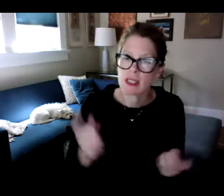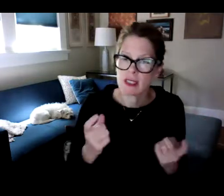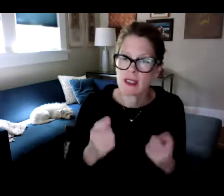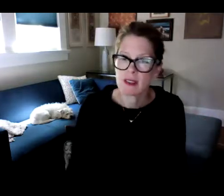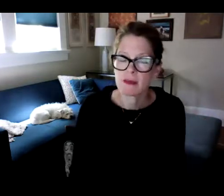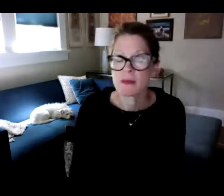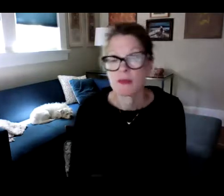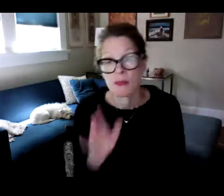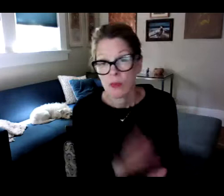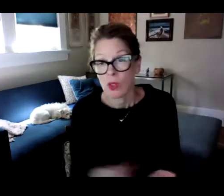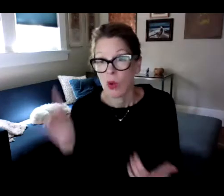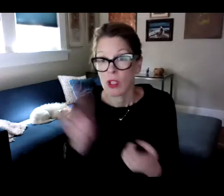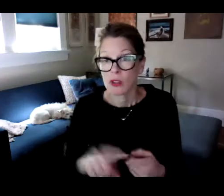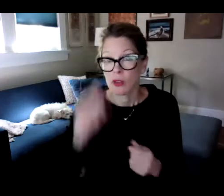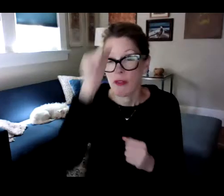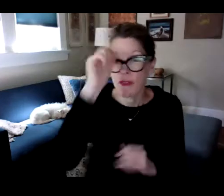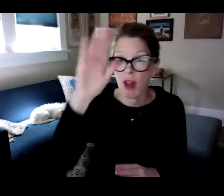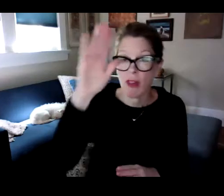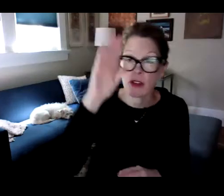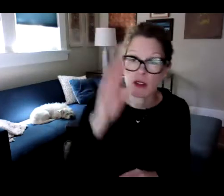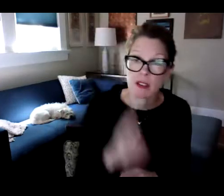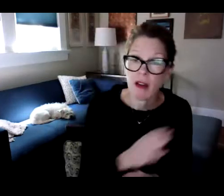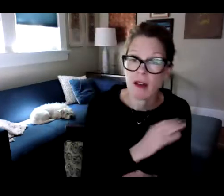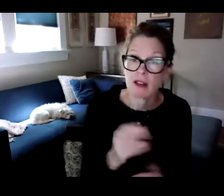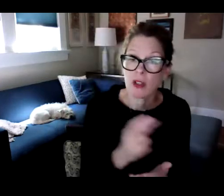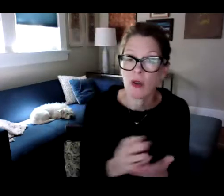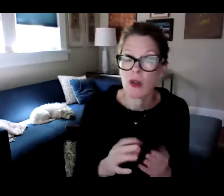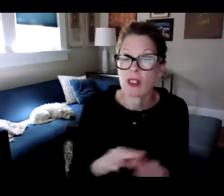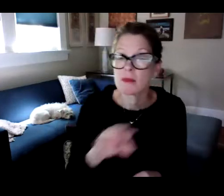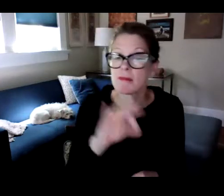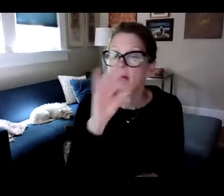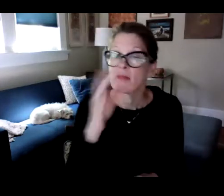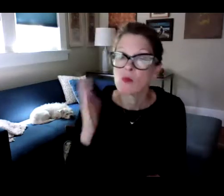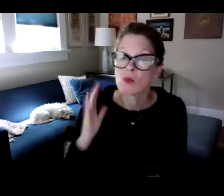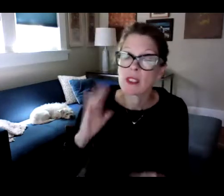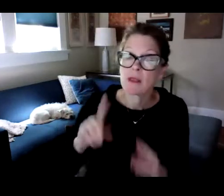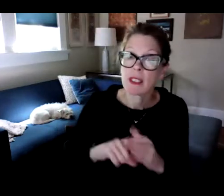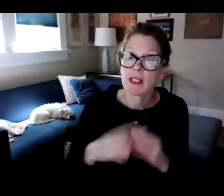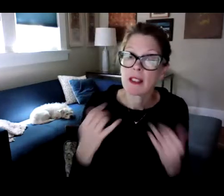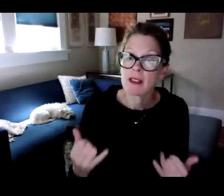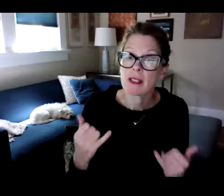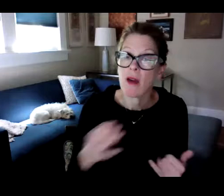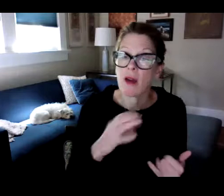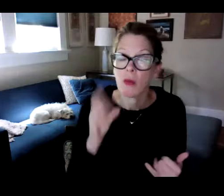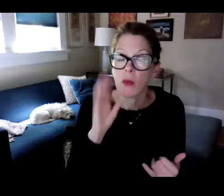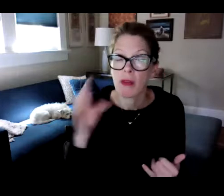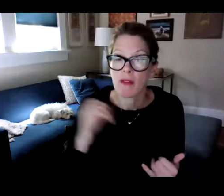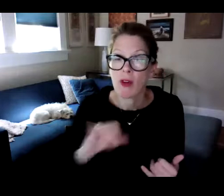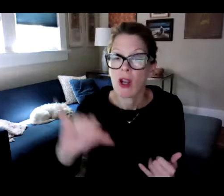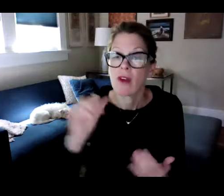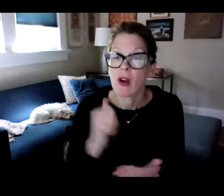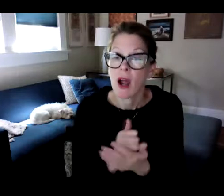Glory to the Father, and to the Son, and to the Holy Spirit, as it was in the beginning, is now, and will be forever.